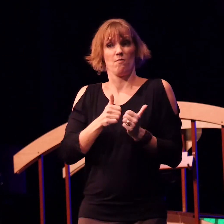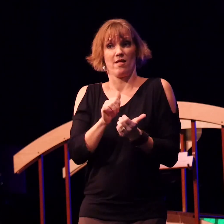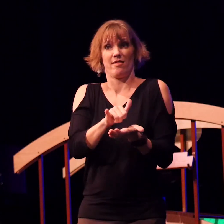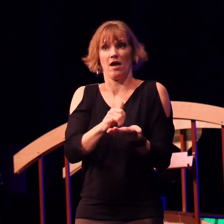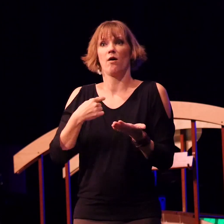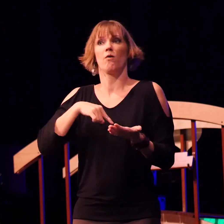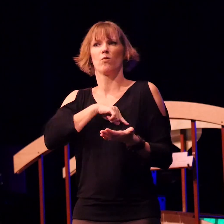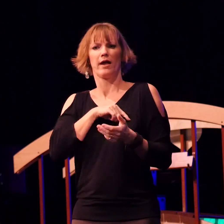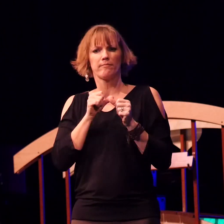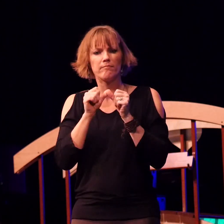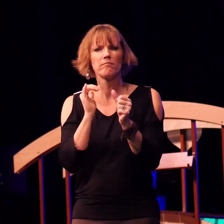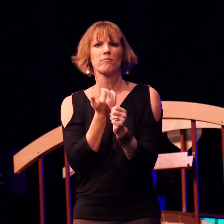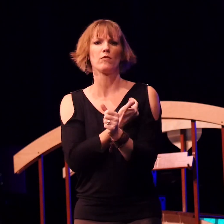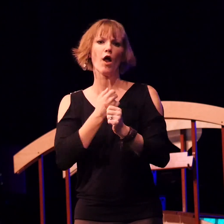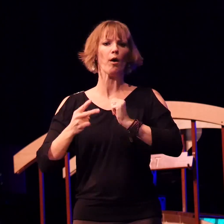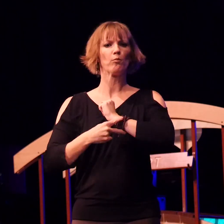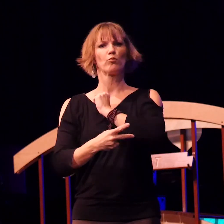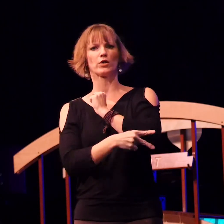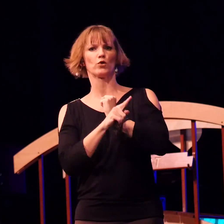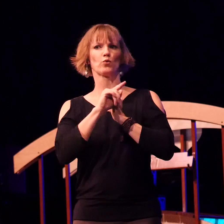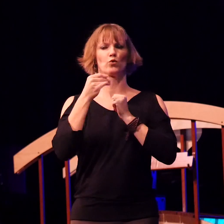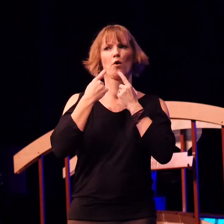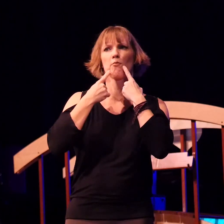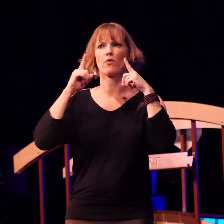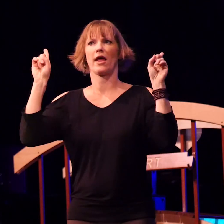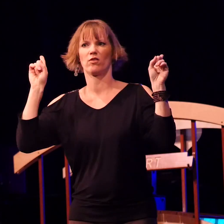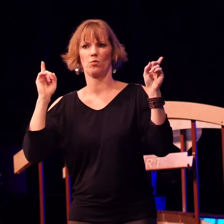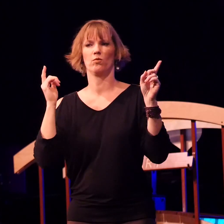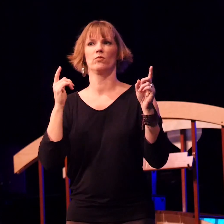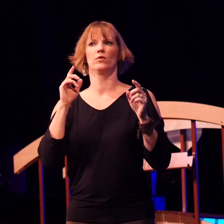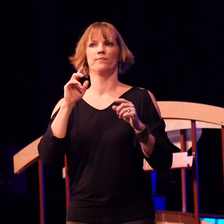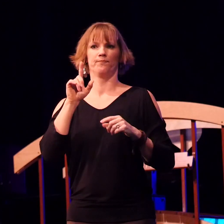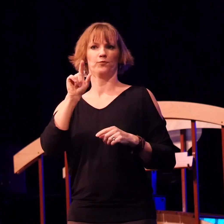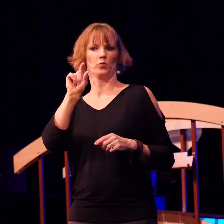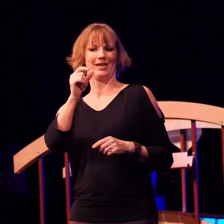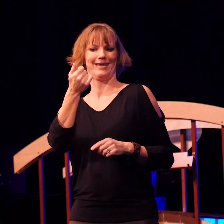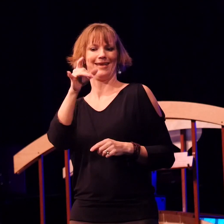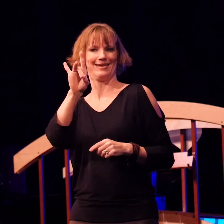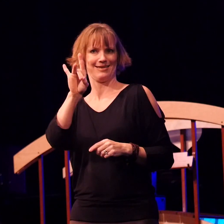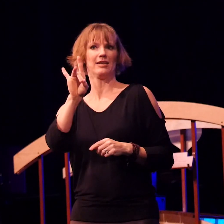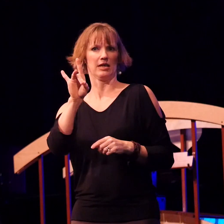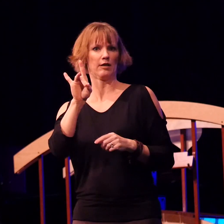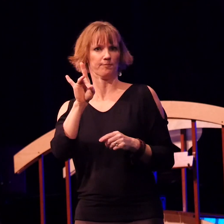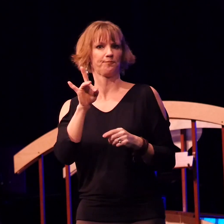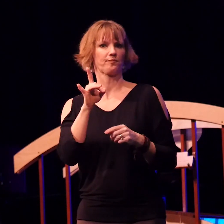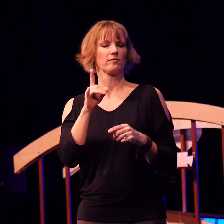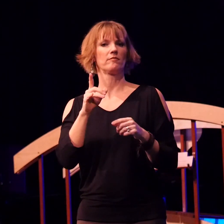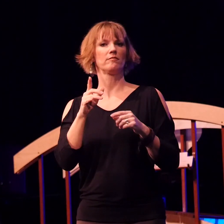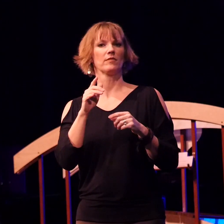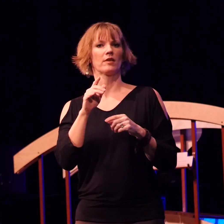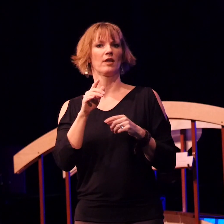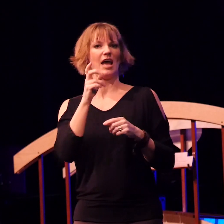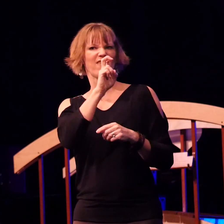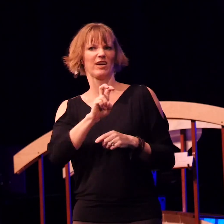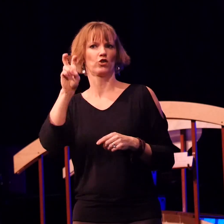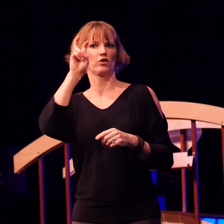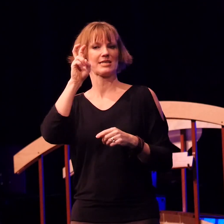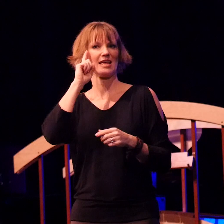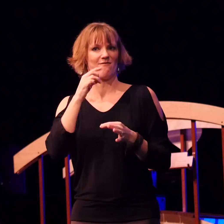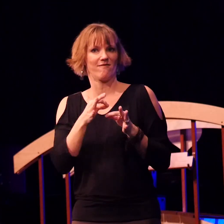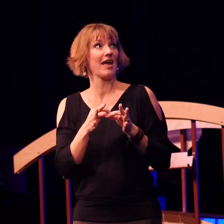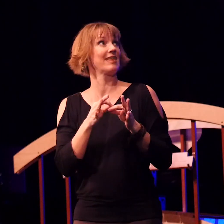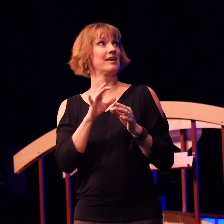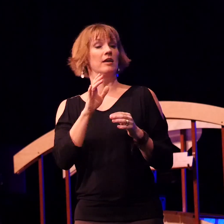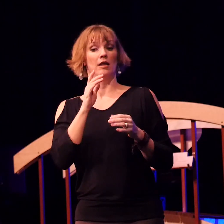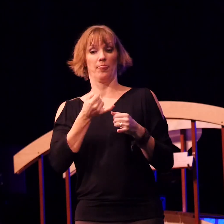we continue our Bridges to Breakthrough, our Adventure in Faith 2018. We've got our bridge going right here, and 7 planks will be in